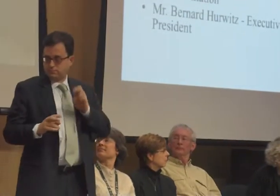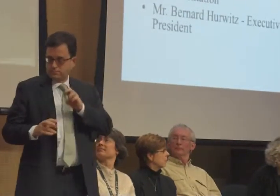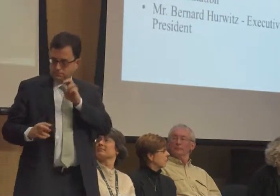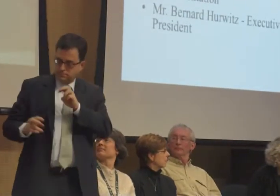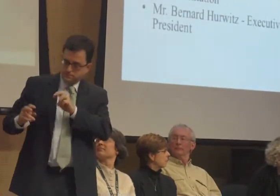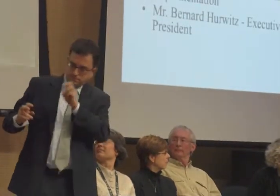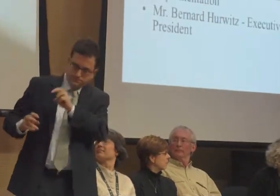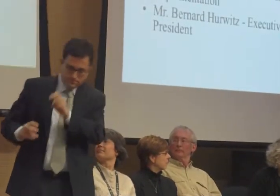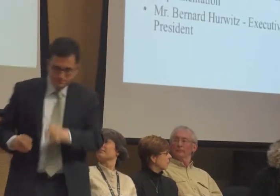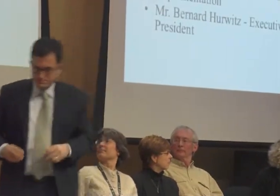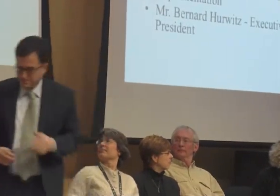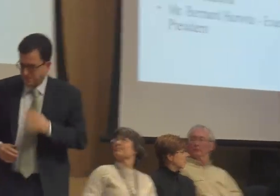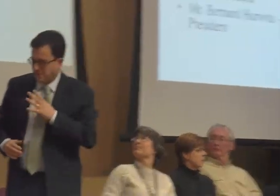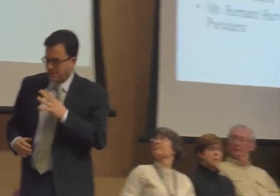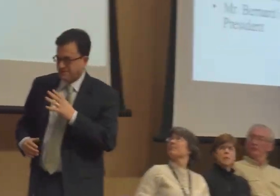technical stuff.